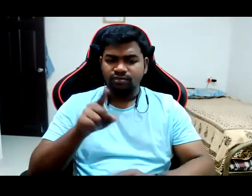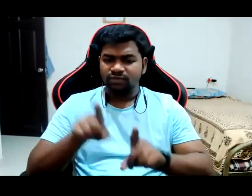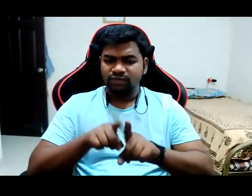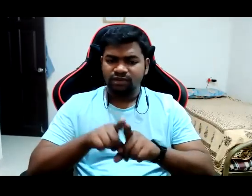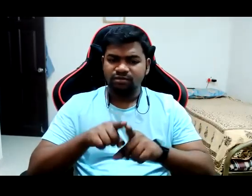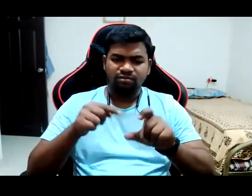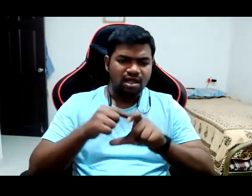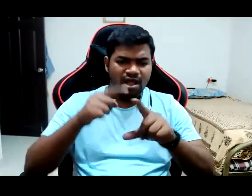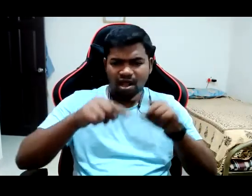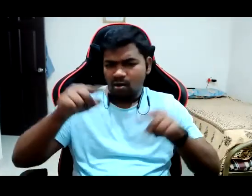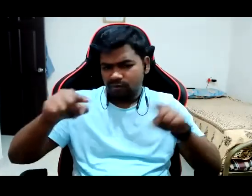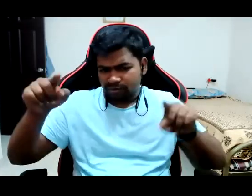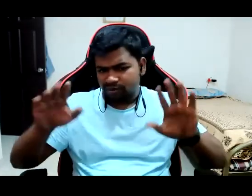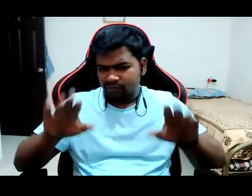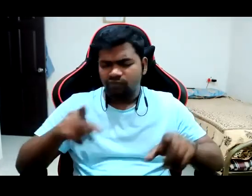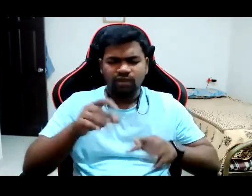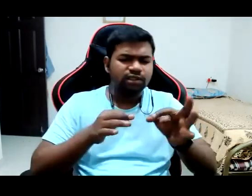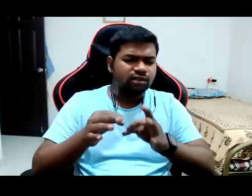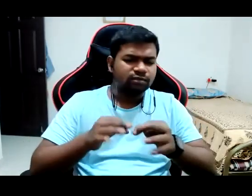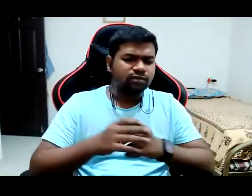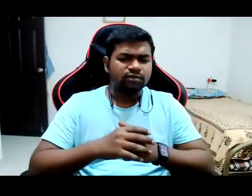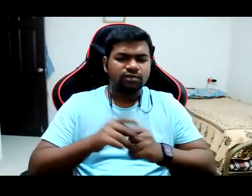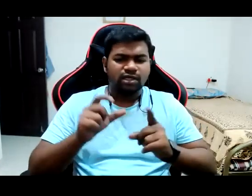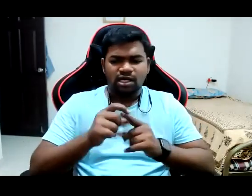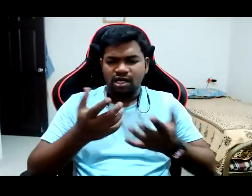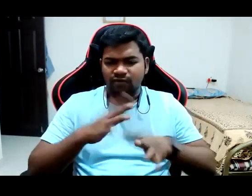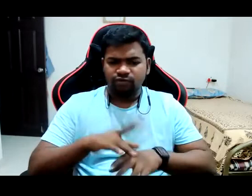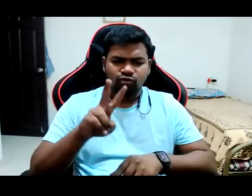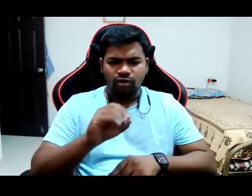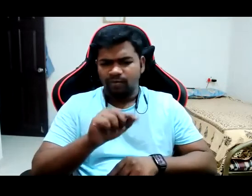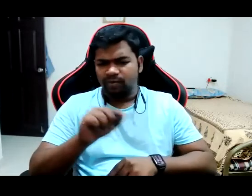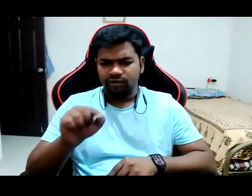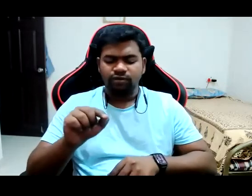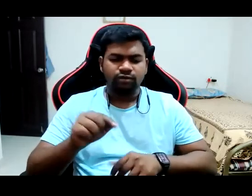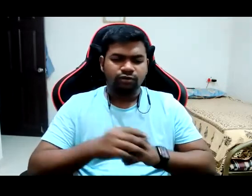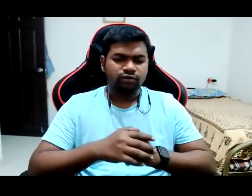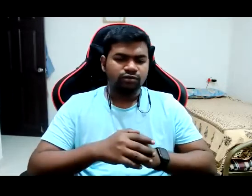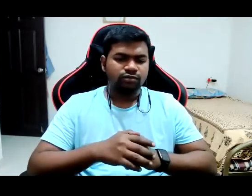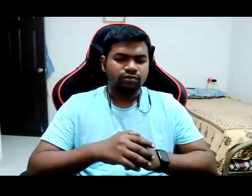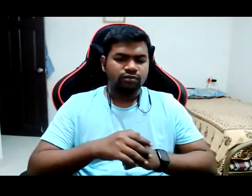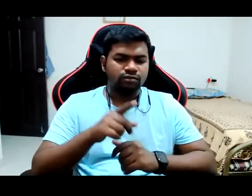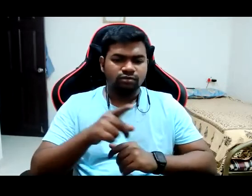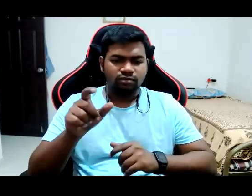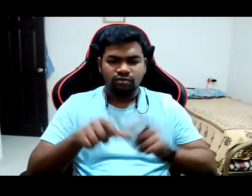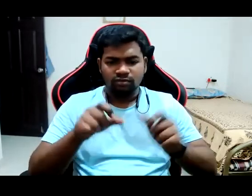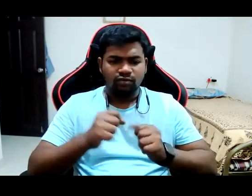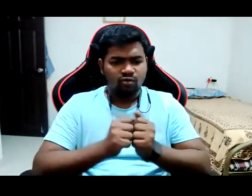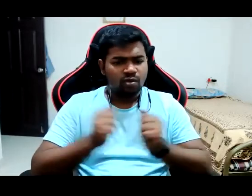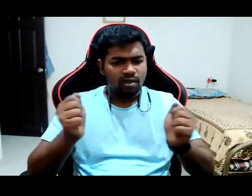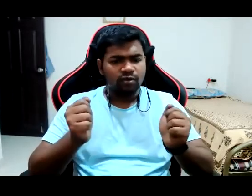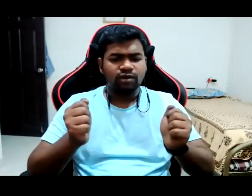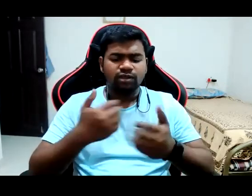that you would miss points on. For example, diversity, which is 20% of the score. We do want a team to be people with and without disabilities. Especially